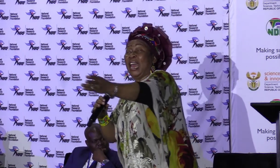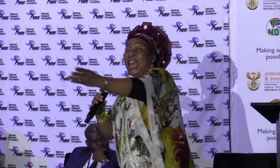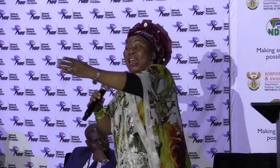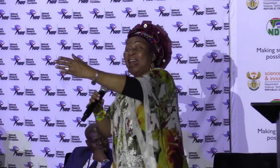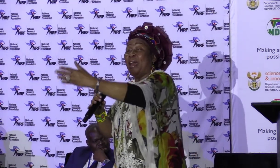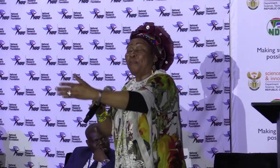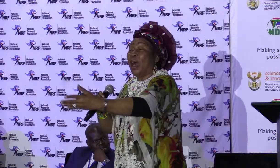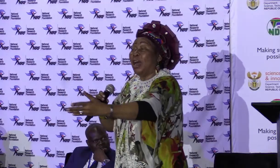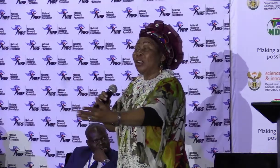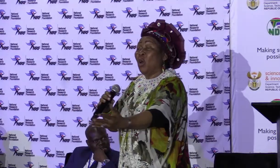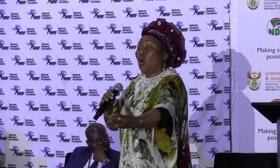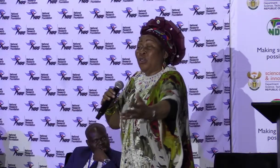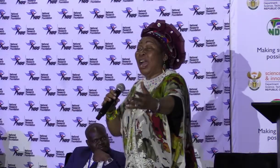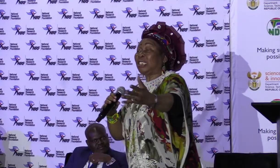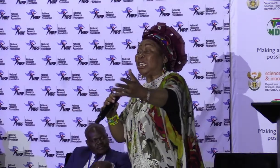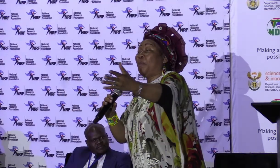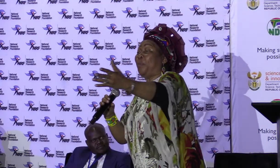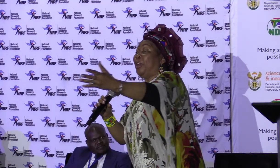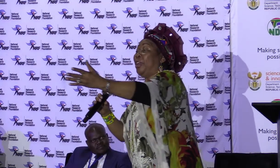wena themba,